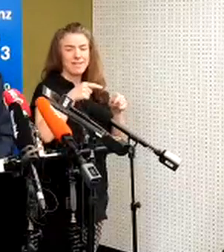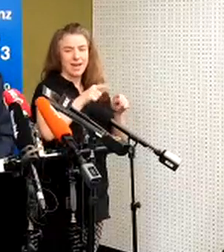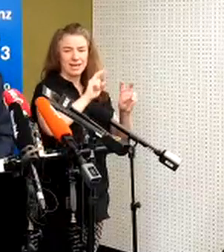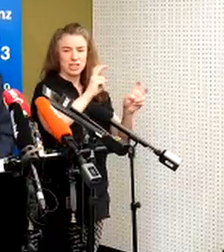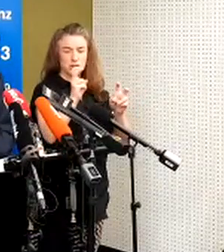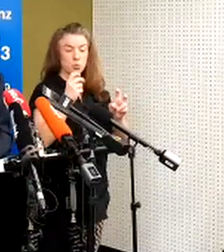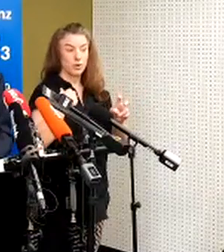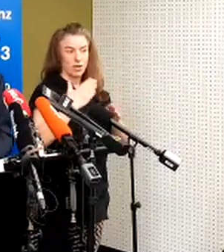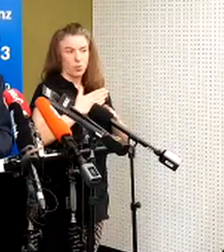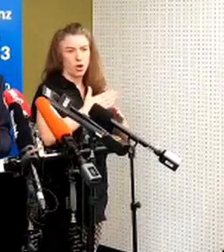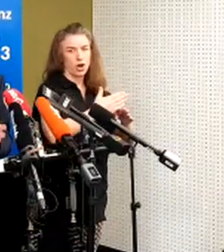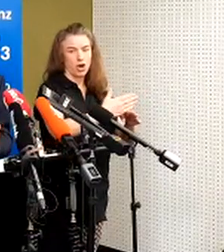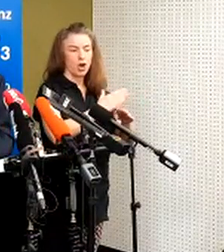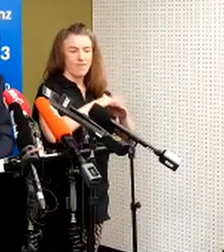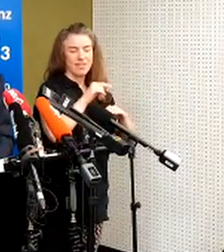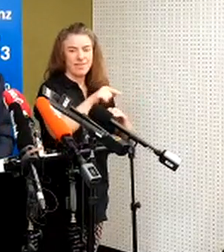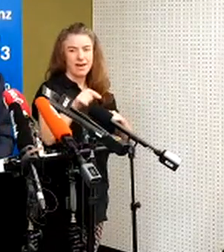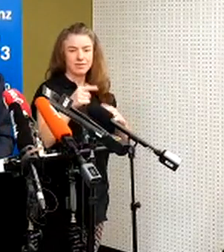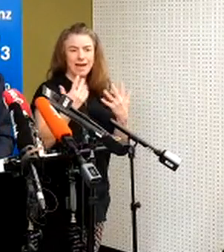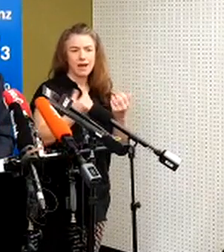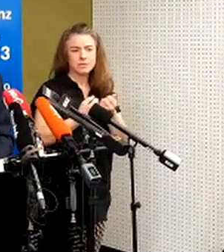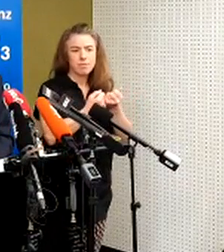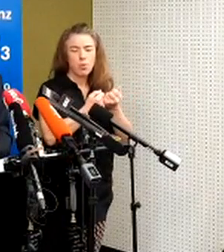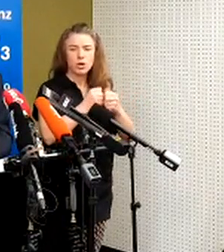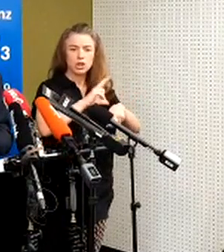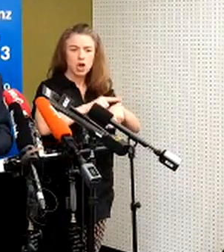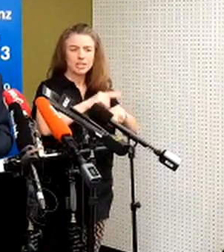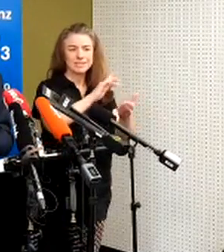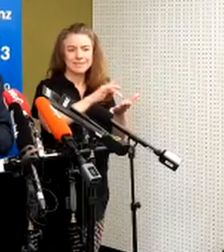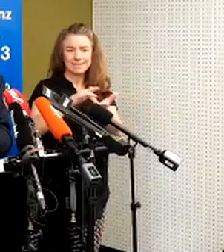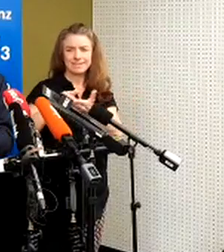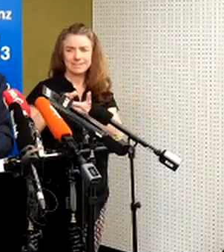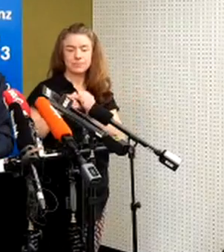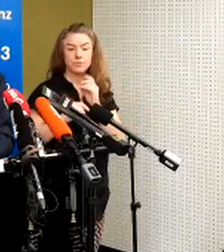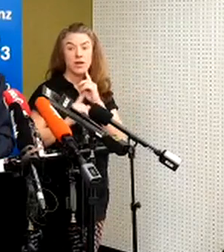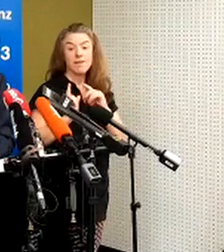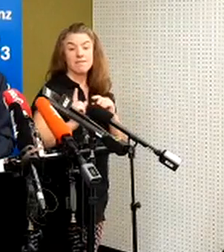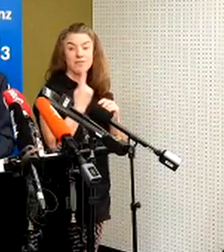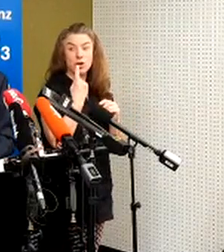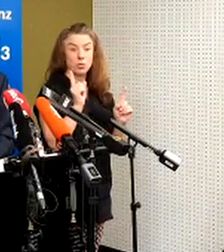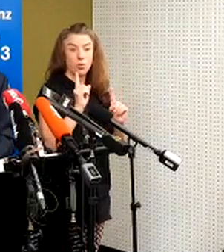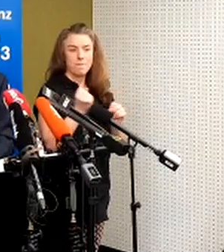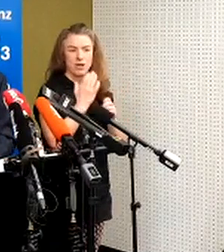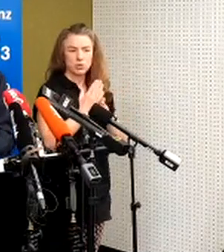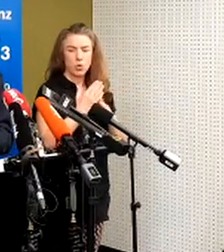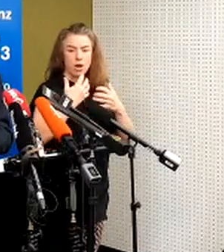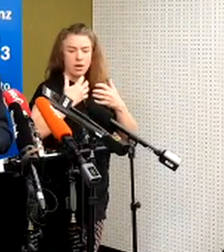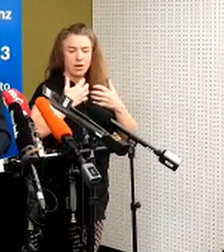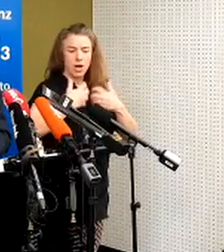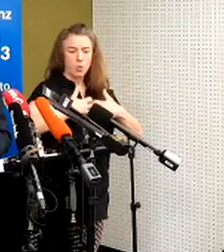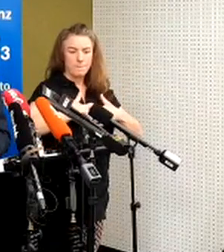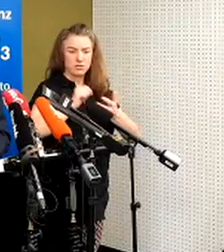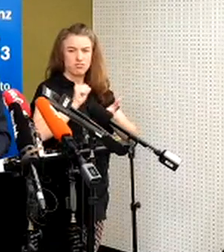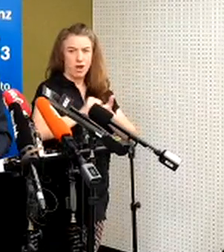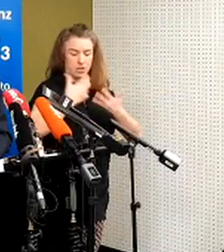got some work underway just to look at how we can support primary care practices. Of course, the first thing is we've made sure they've all got PPE. The second